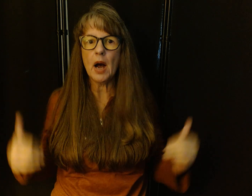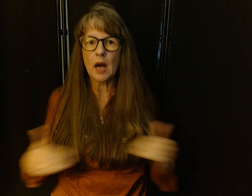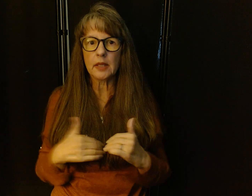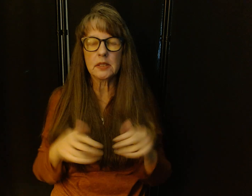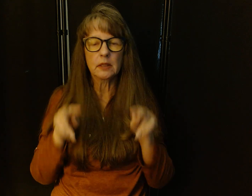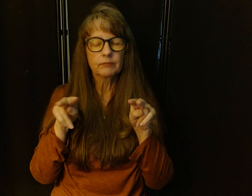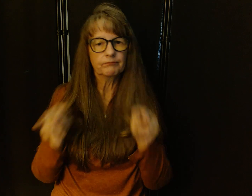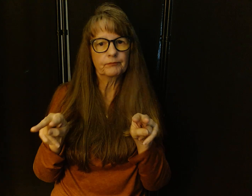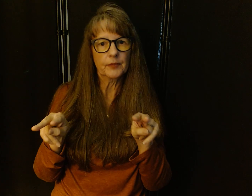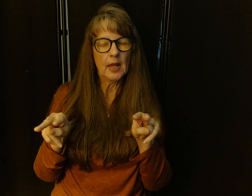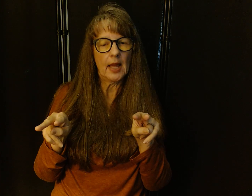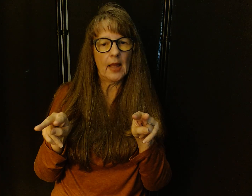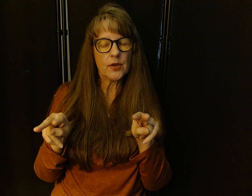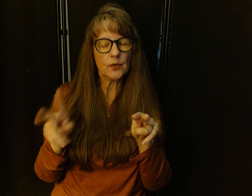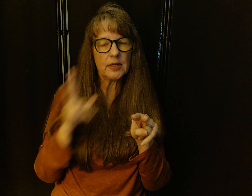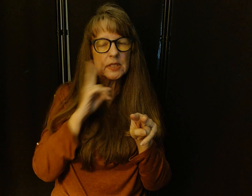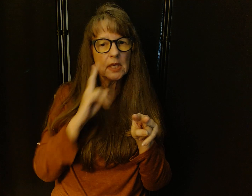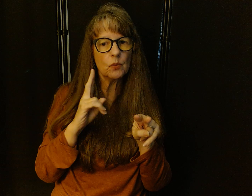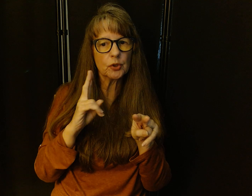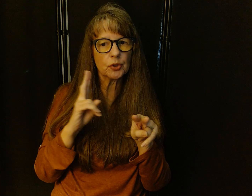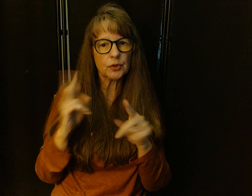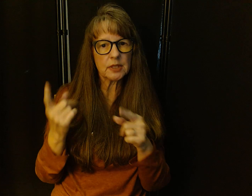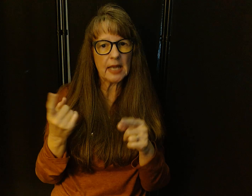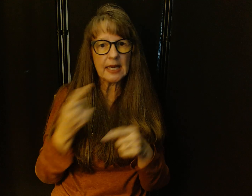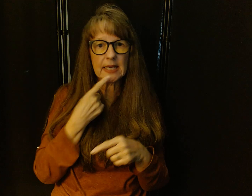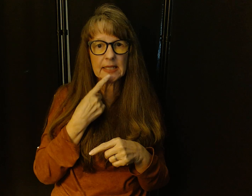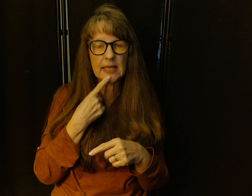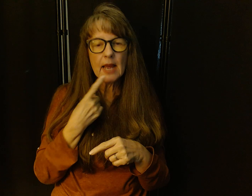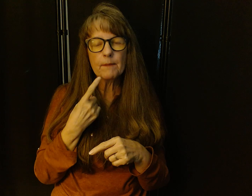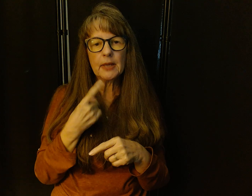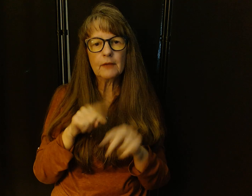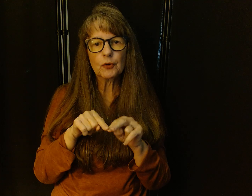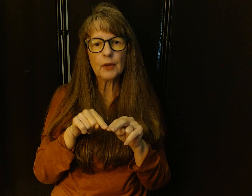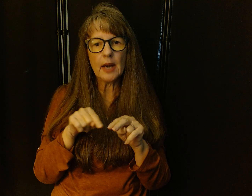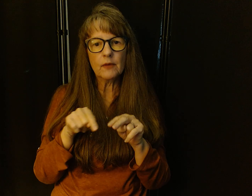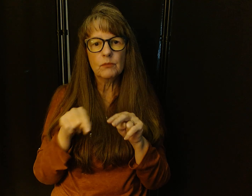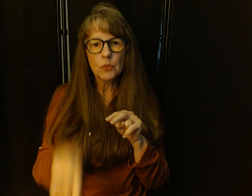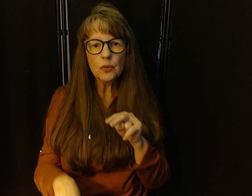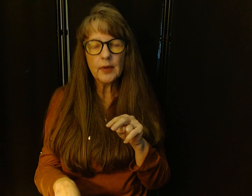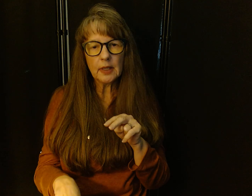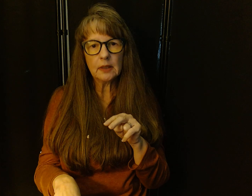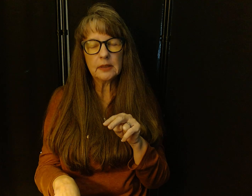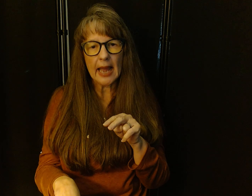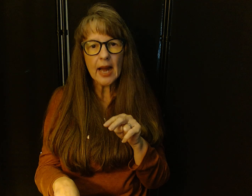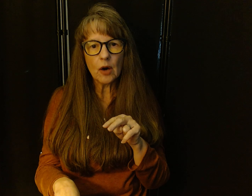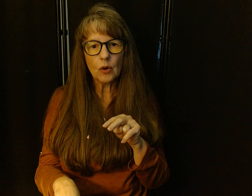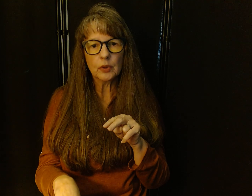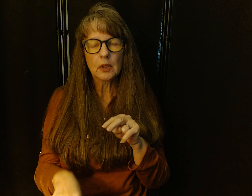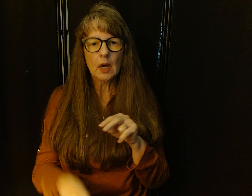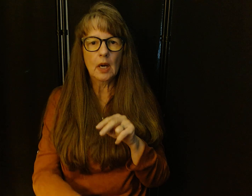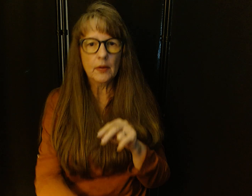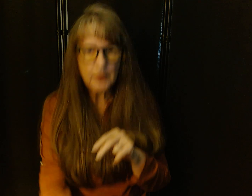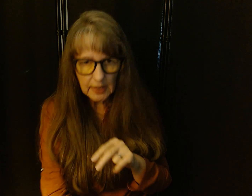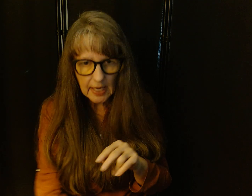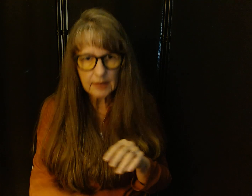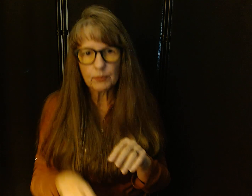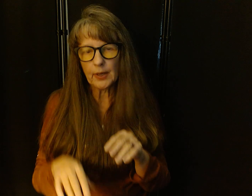box, and so they see what you're saying. But if you're kind of moving down, then it kind of breaks that